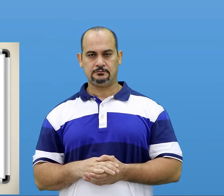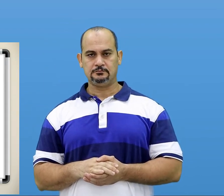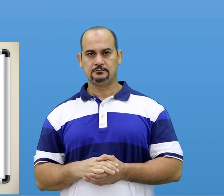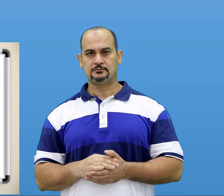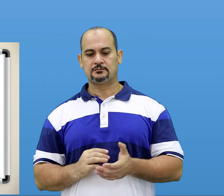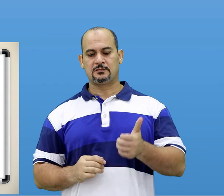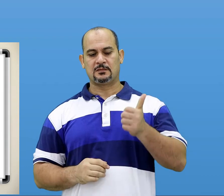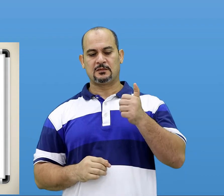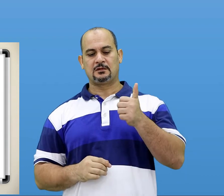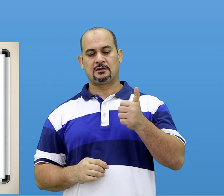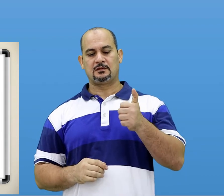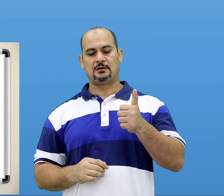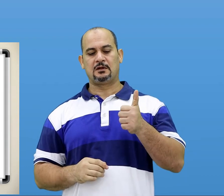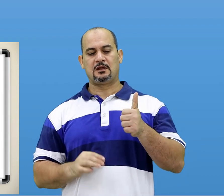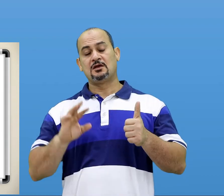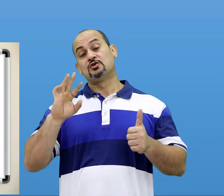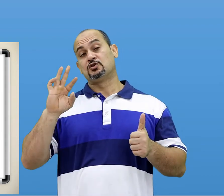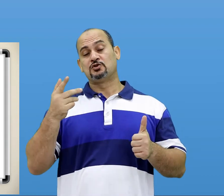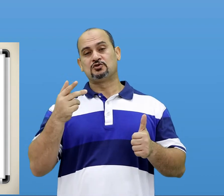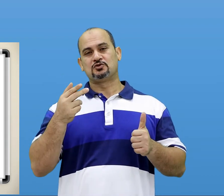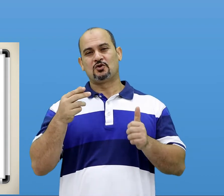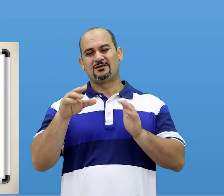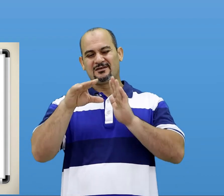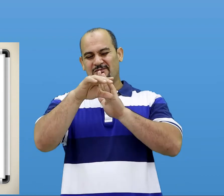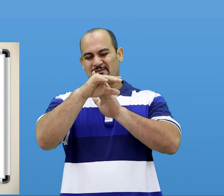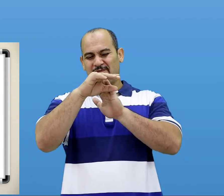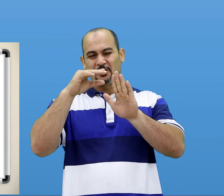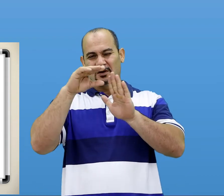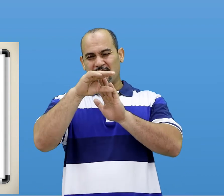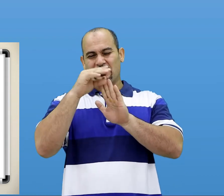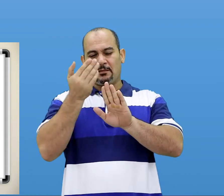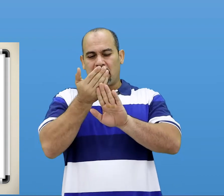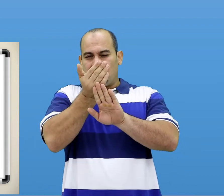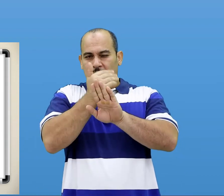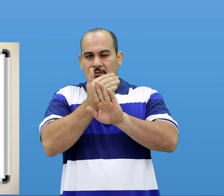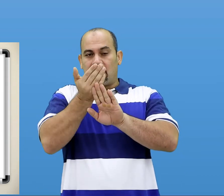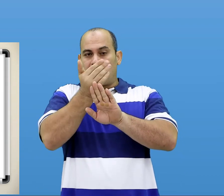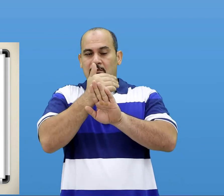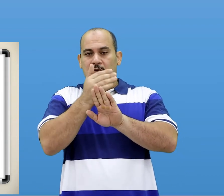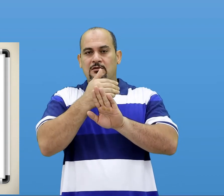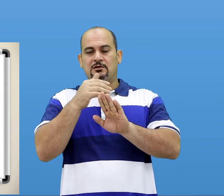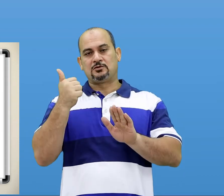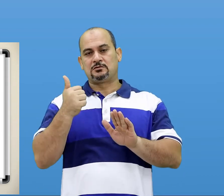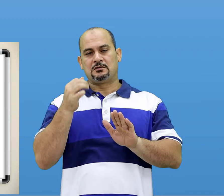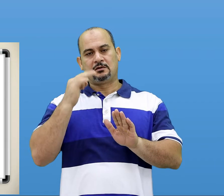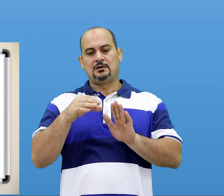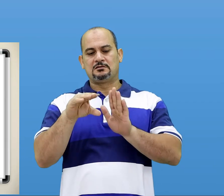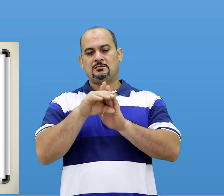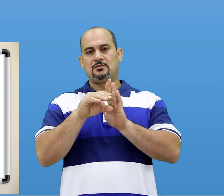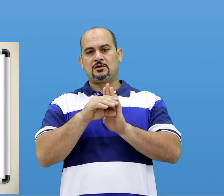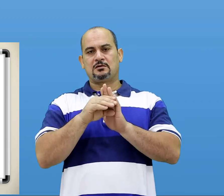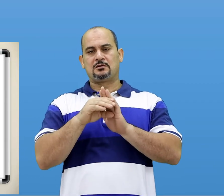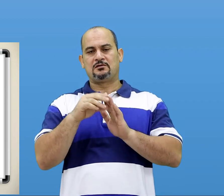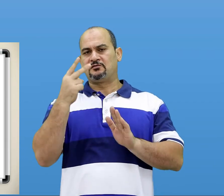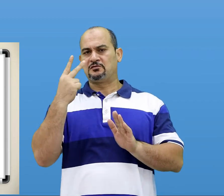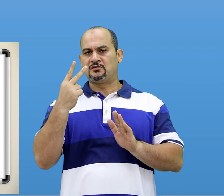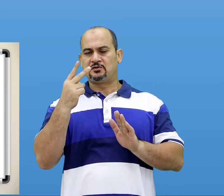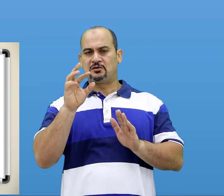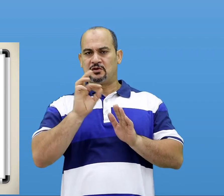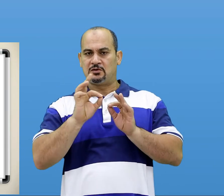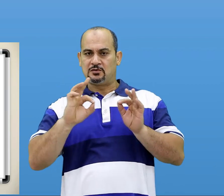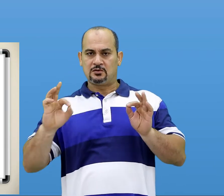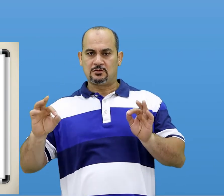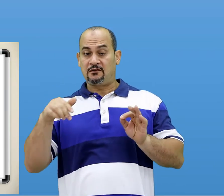First, how to write a good introduction. A short paragraph with 2 sentences introducing the reader to the